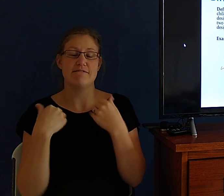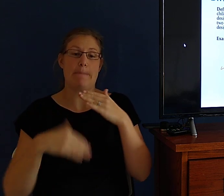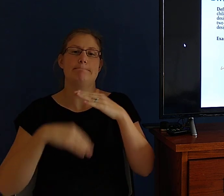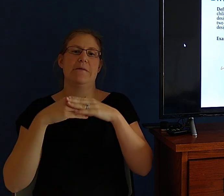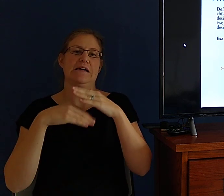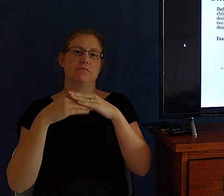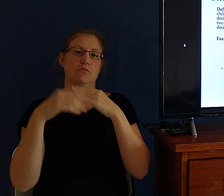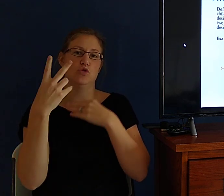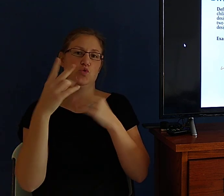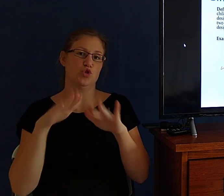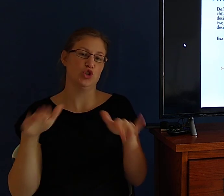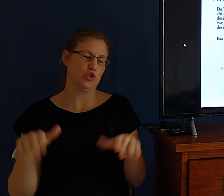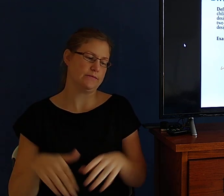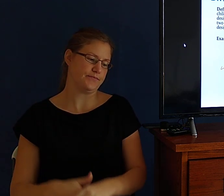children.